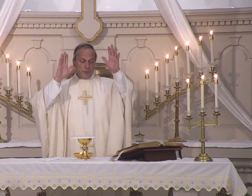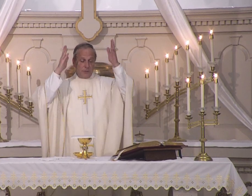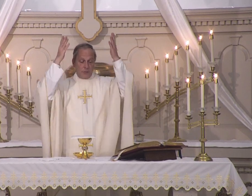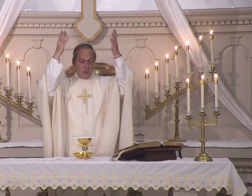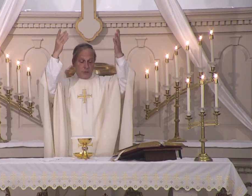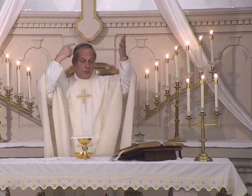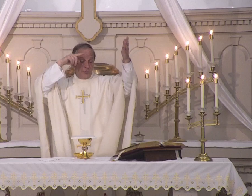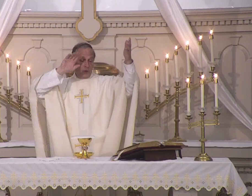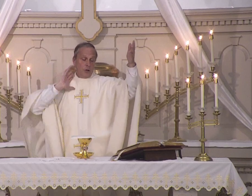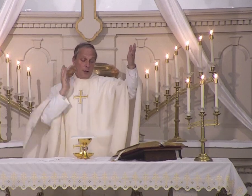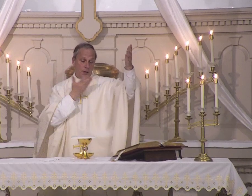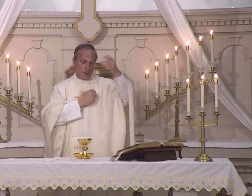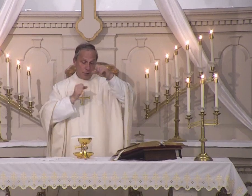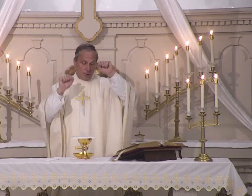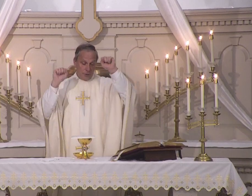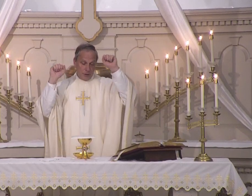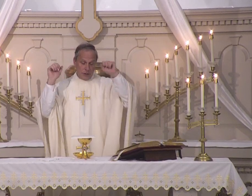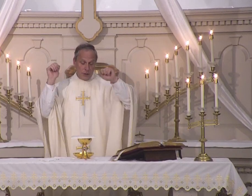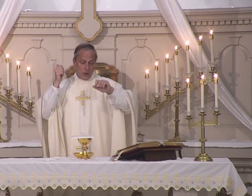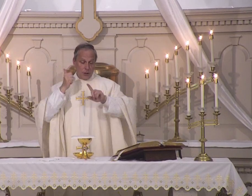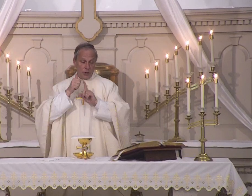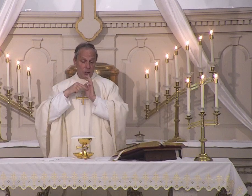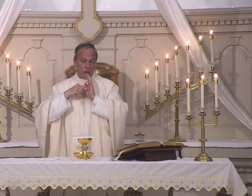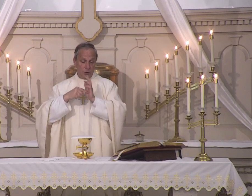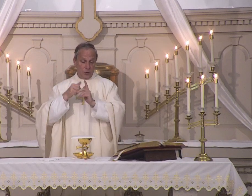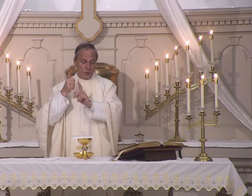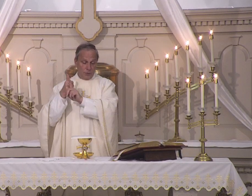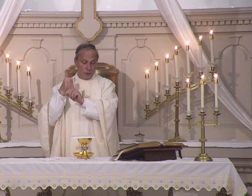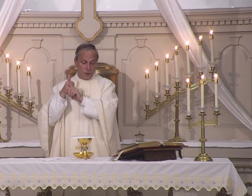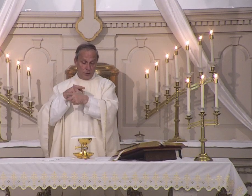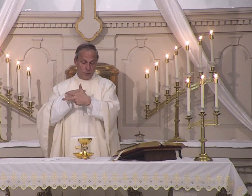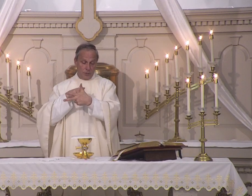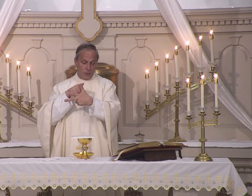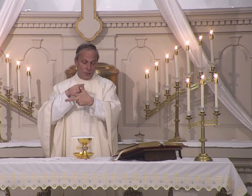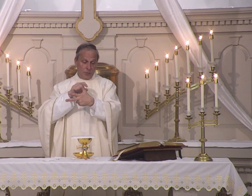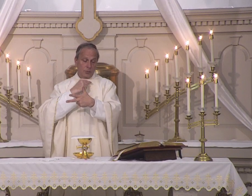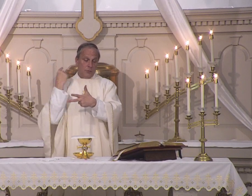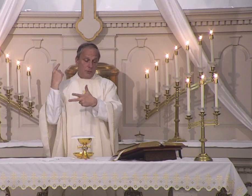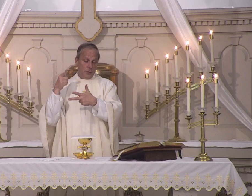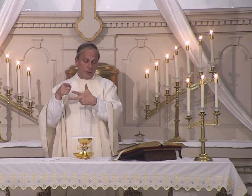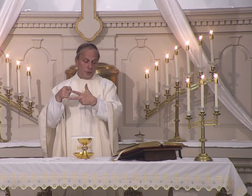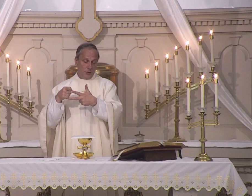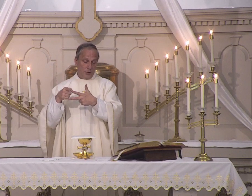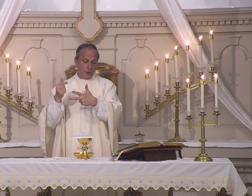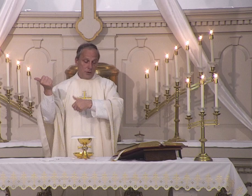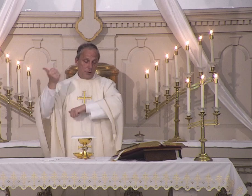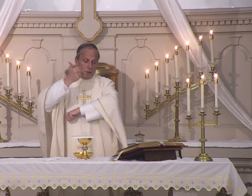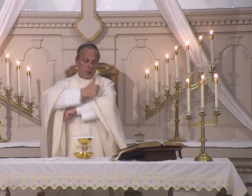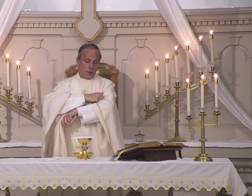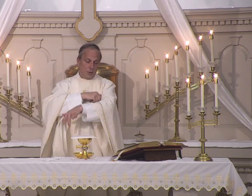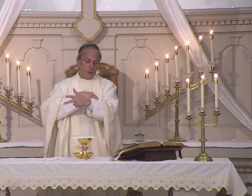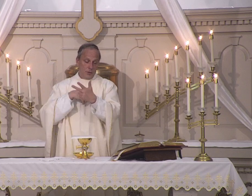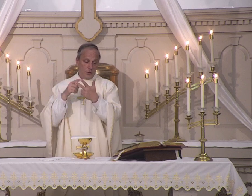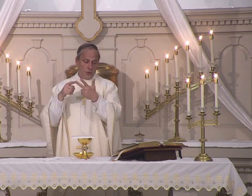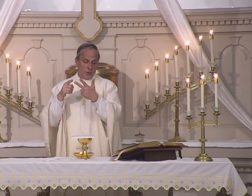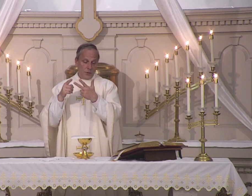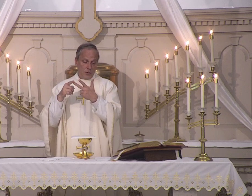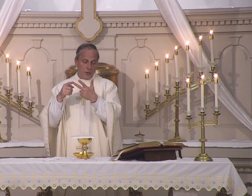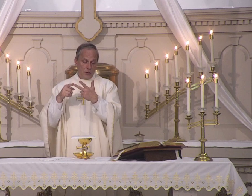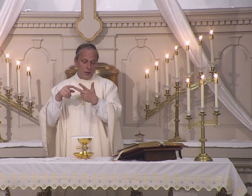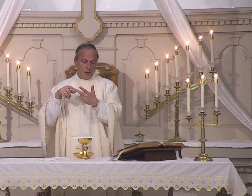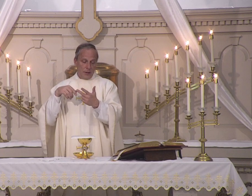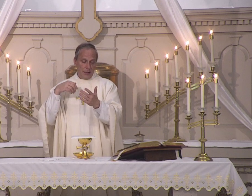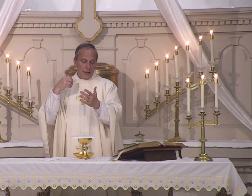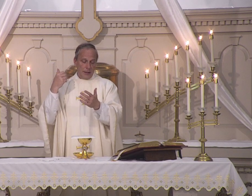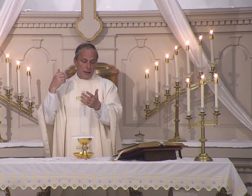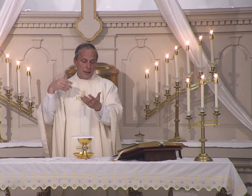And by commending himself to you for our salvation, showed himself the priest,